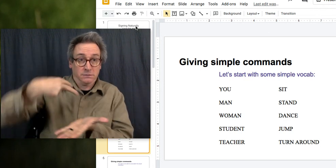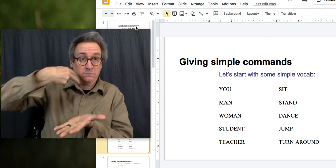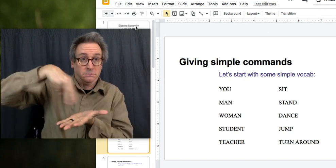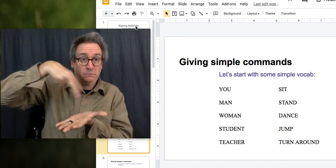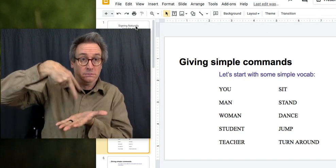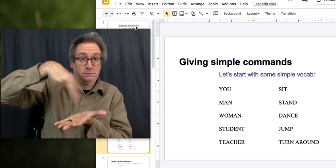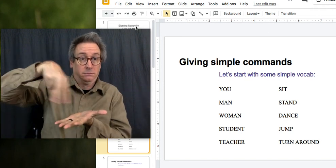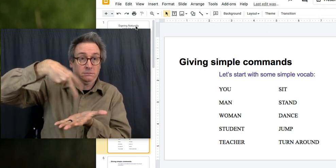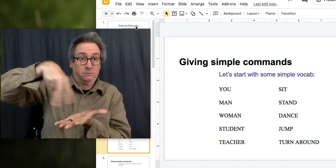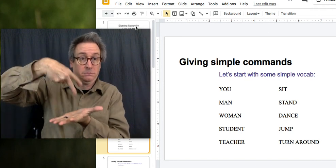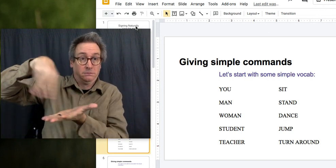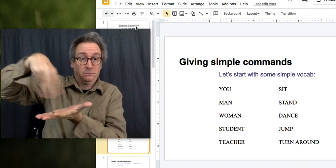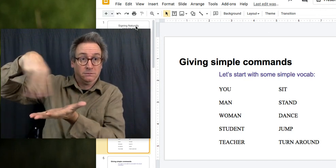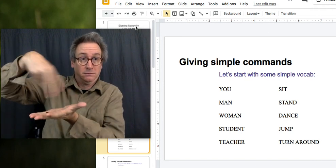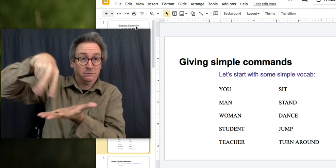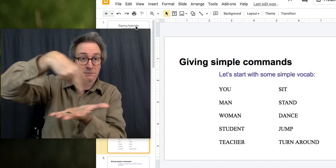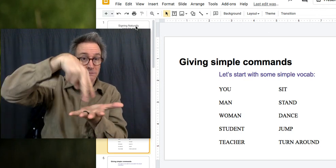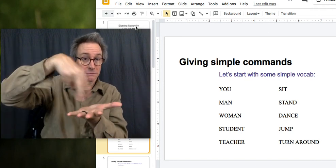Dance.